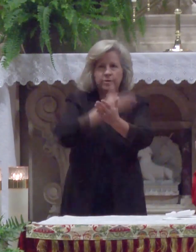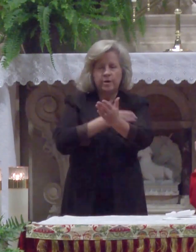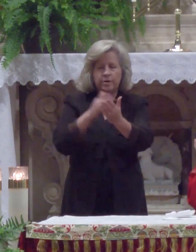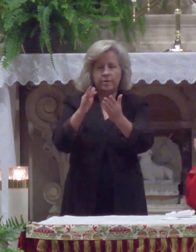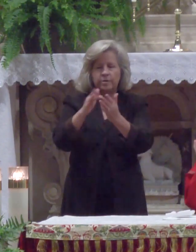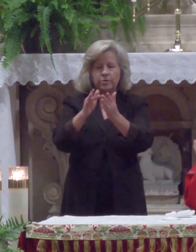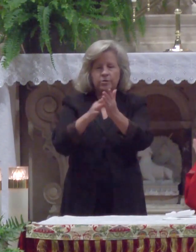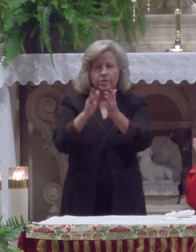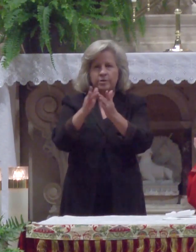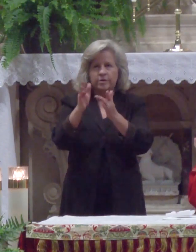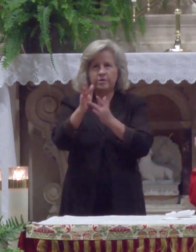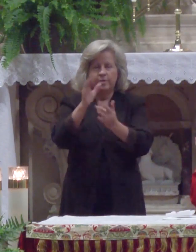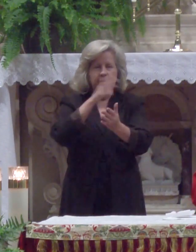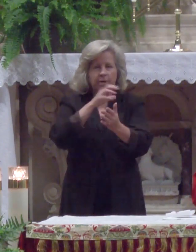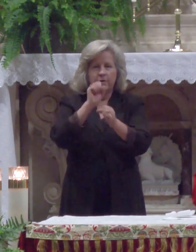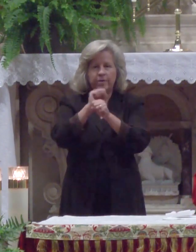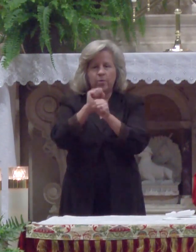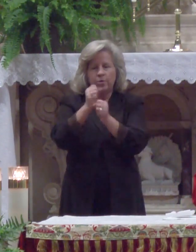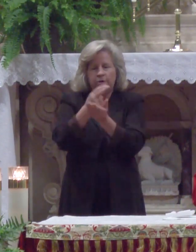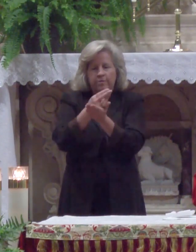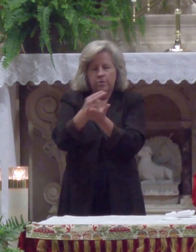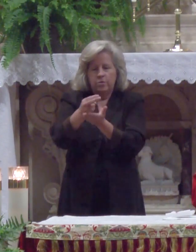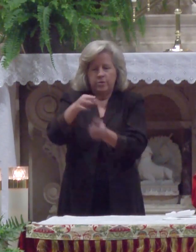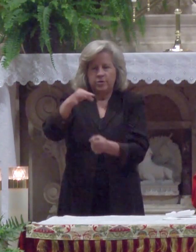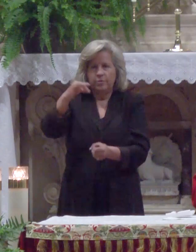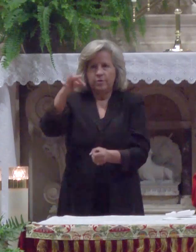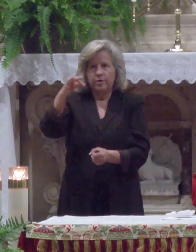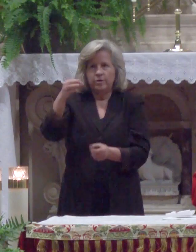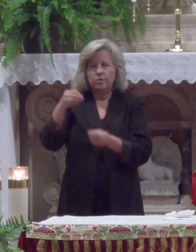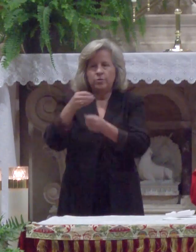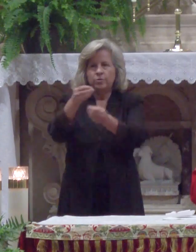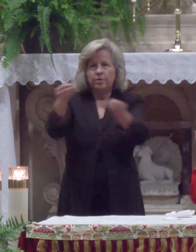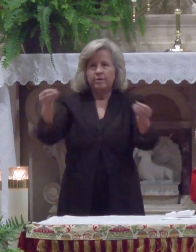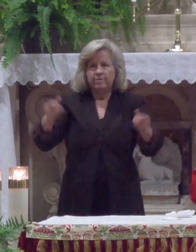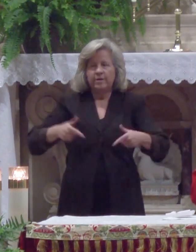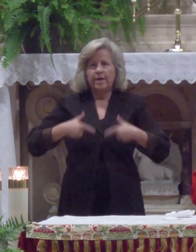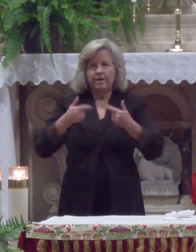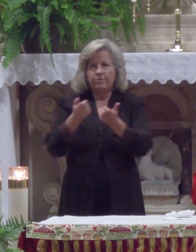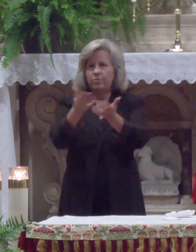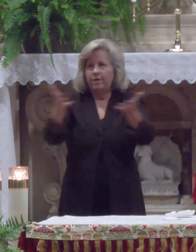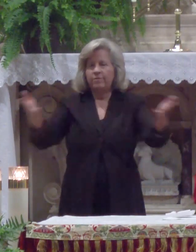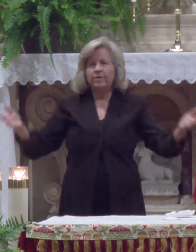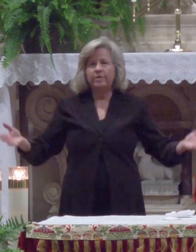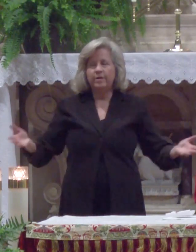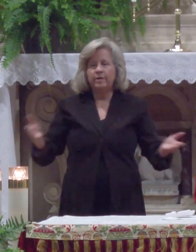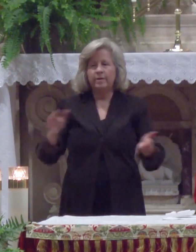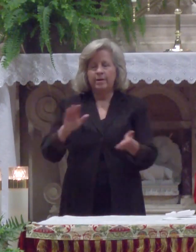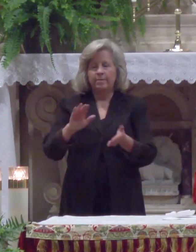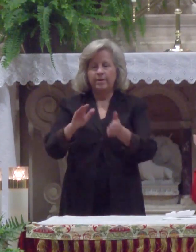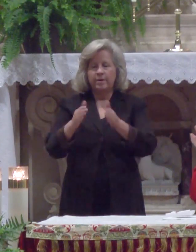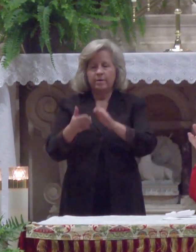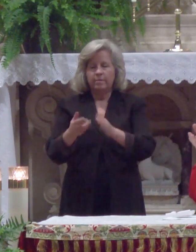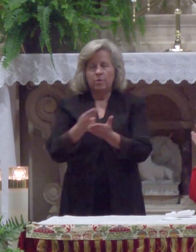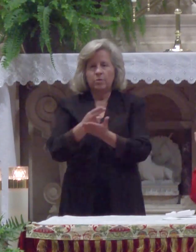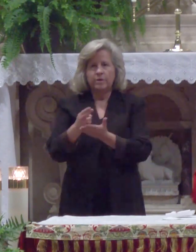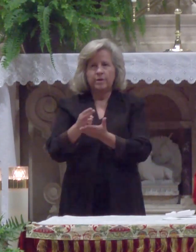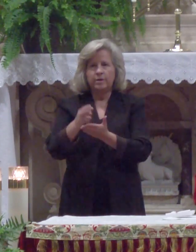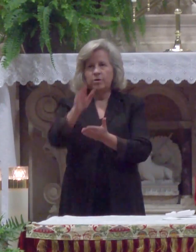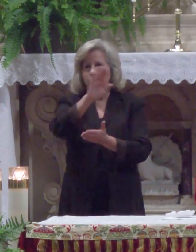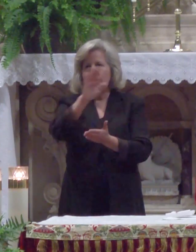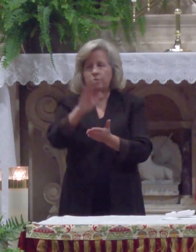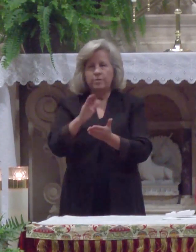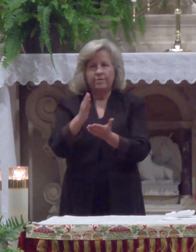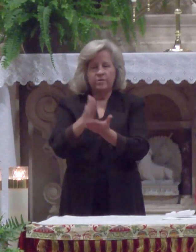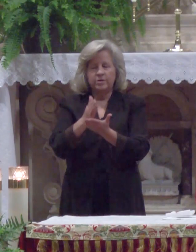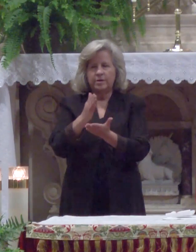by the power and the working of the Holy Spirit, you give life to all things and make them holy. And you never cease